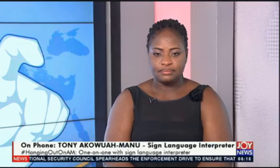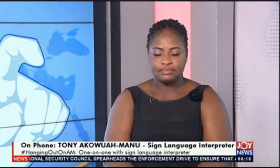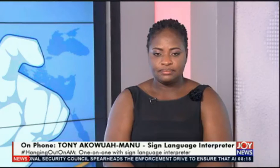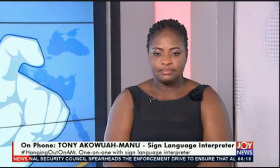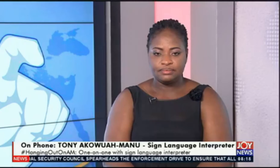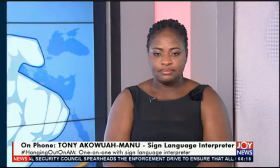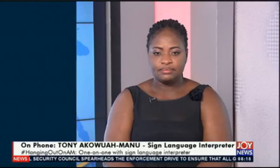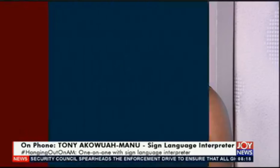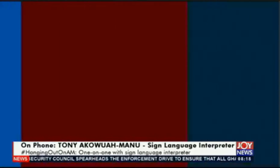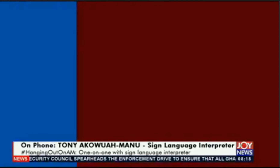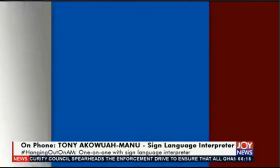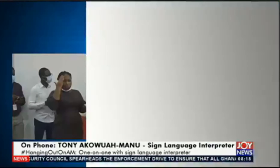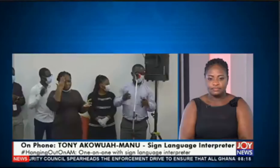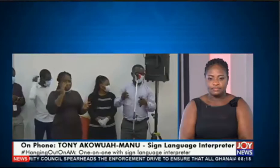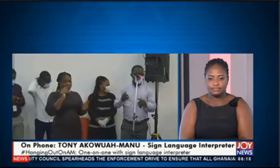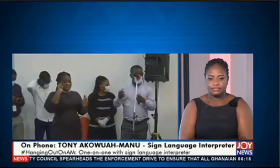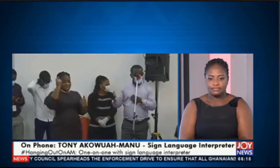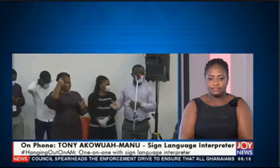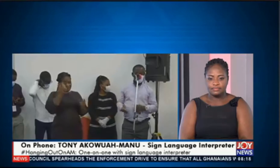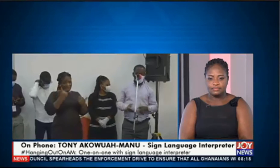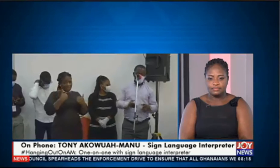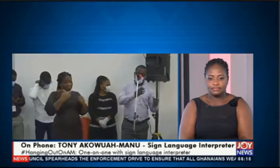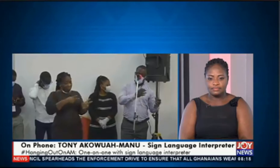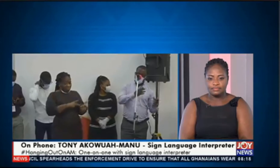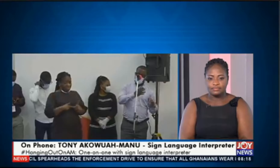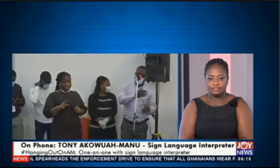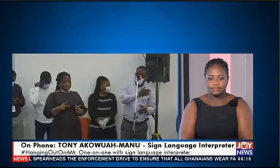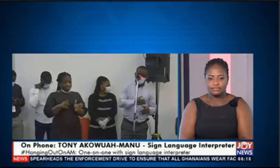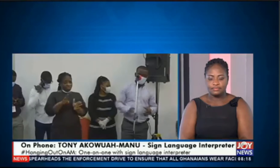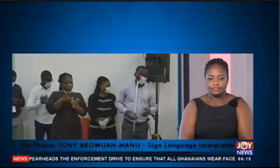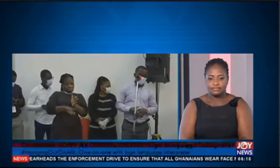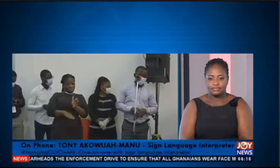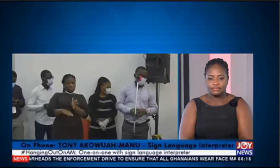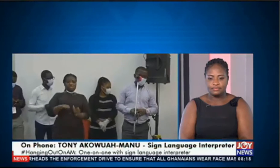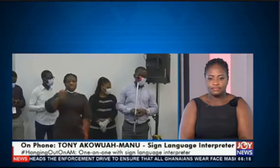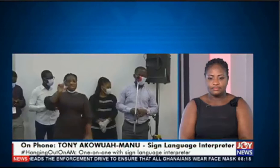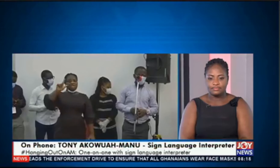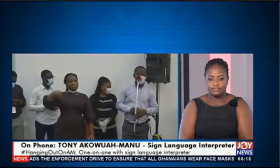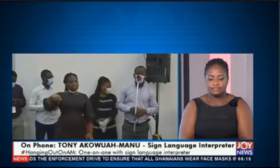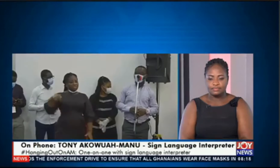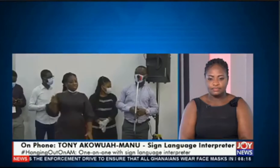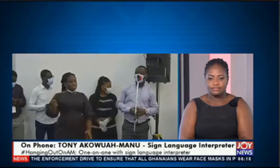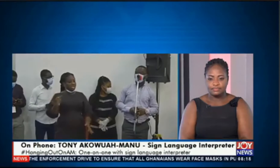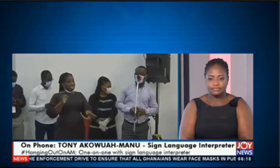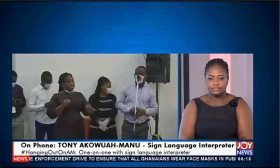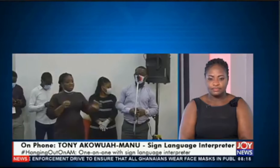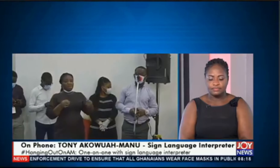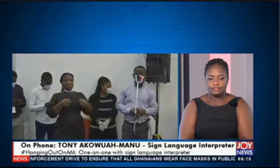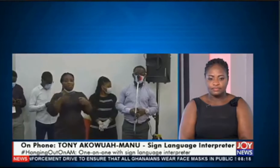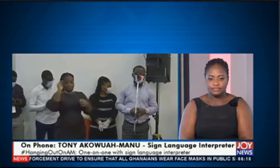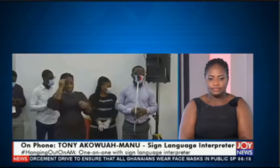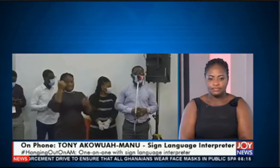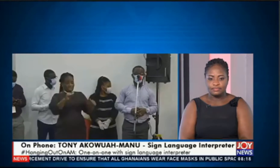the people within the deaf society, so that we can have a very similar society. Just as the example in Martha's Vineyard in the US,